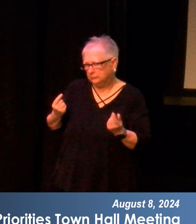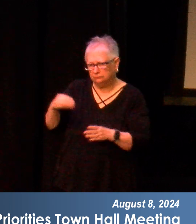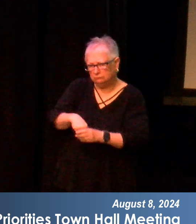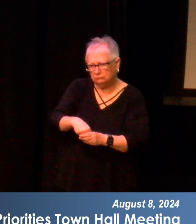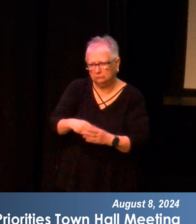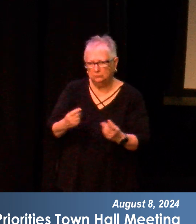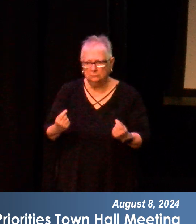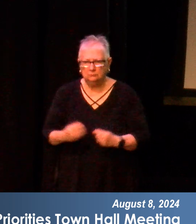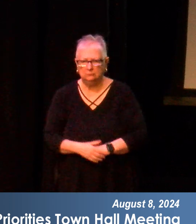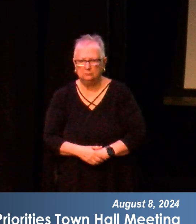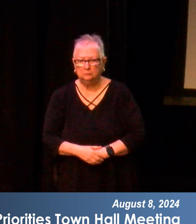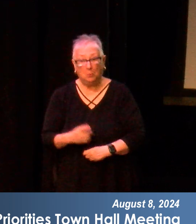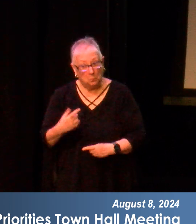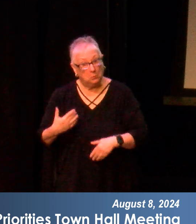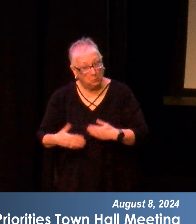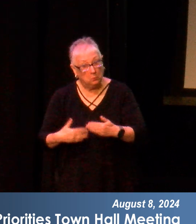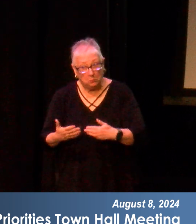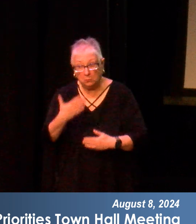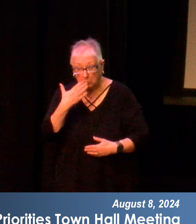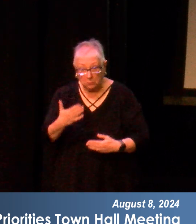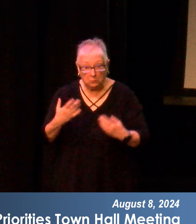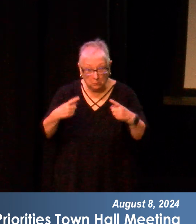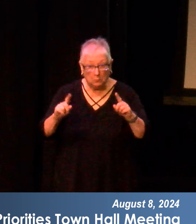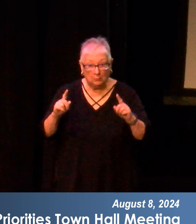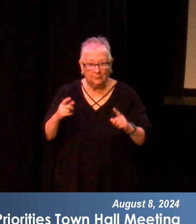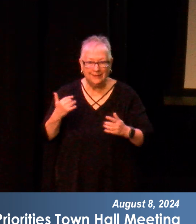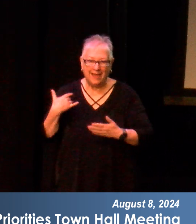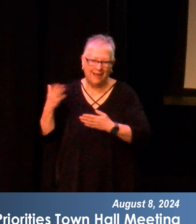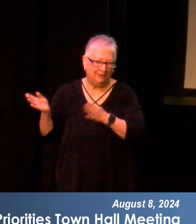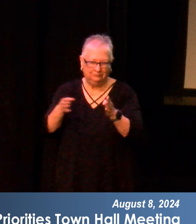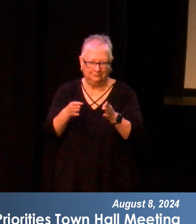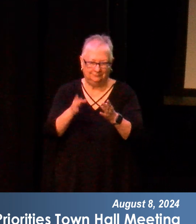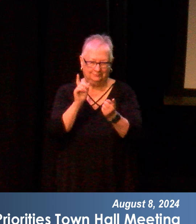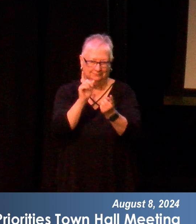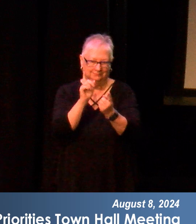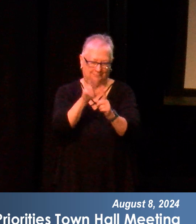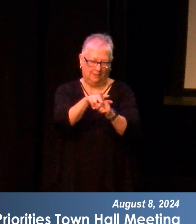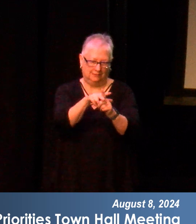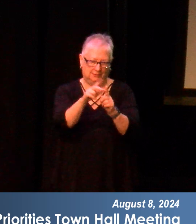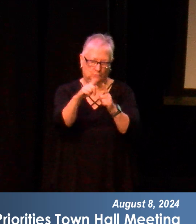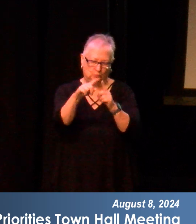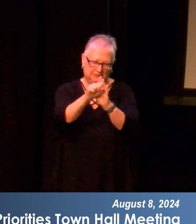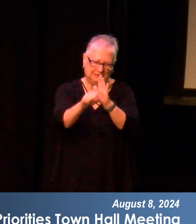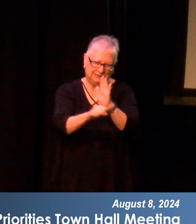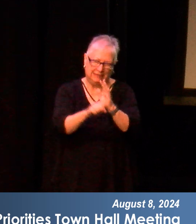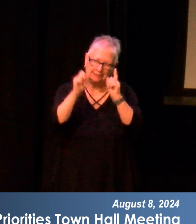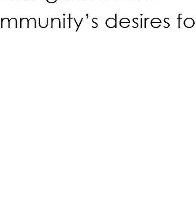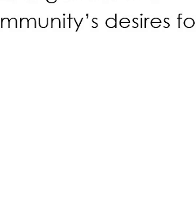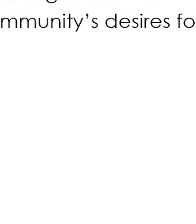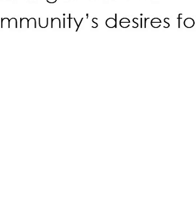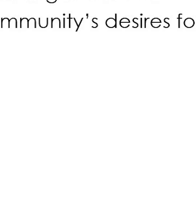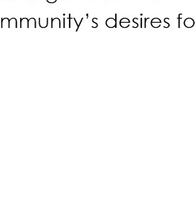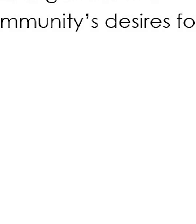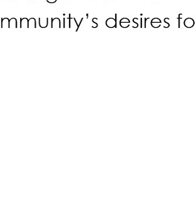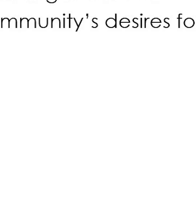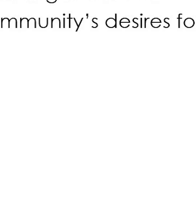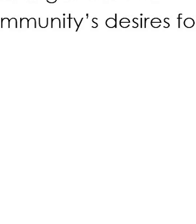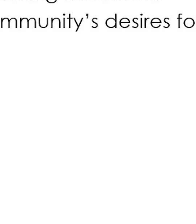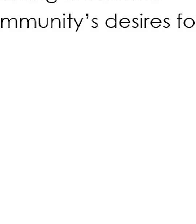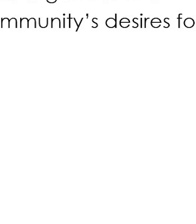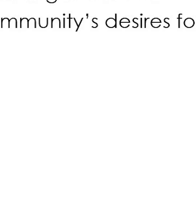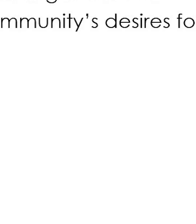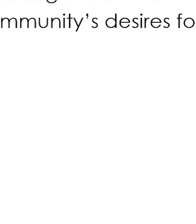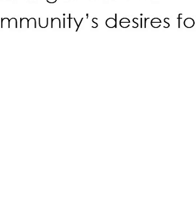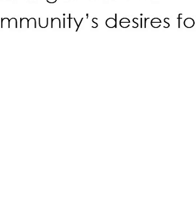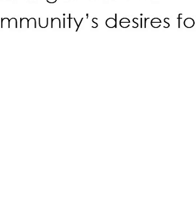back then that using it for the state legislative process, we thought was an important opportunity. None